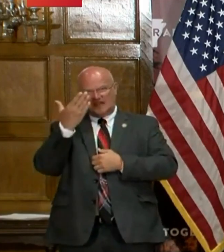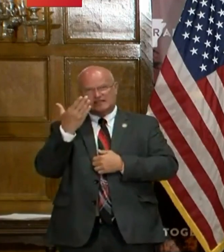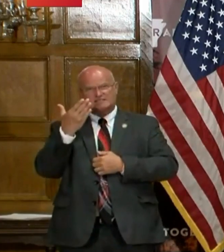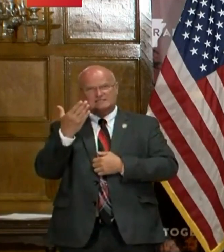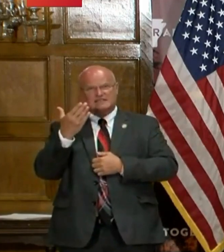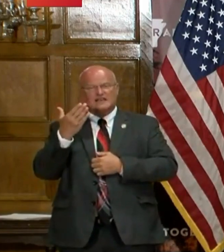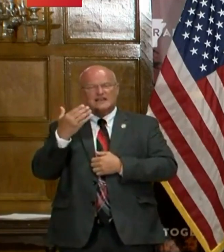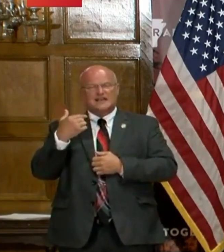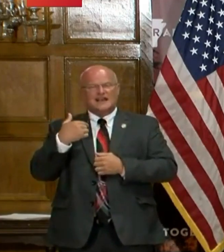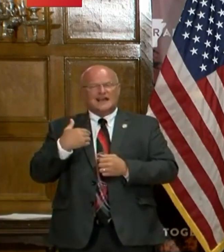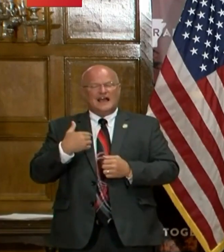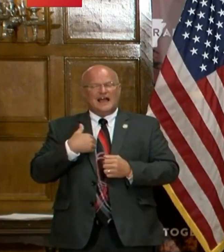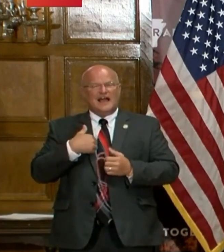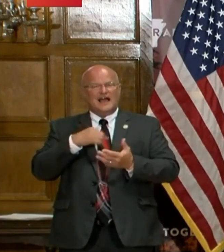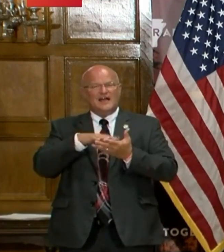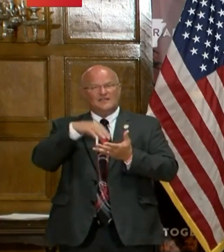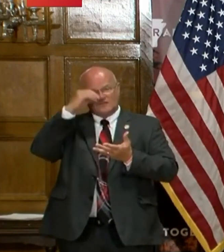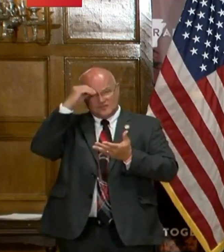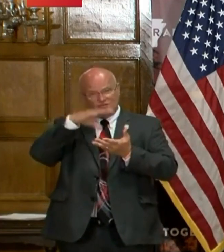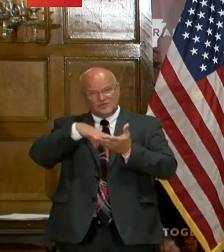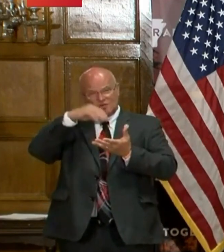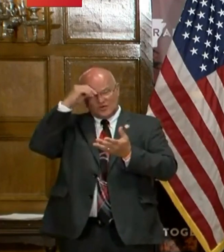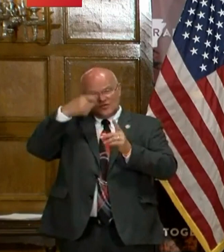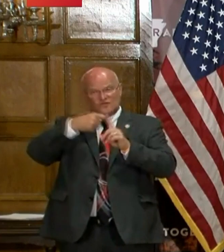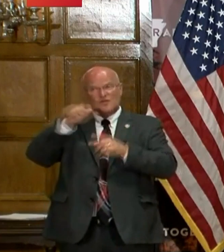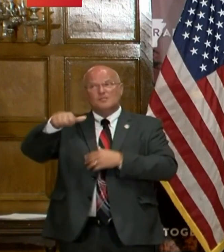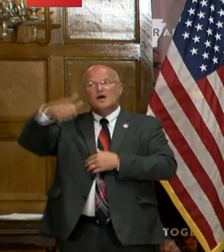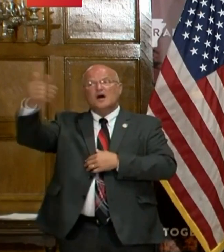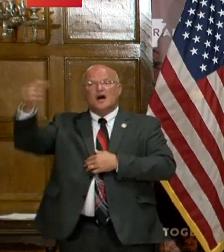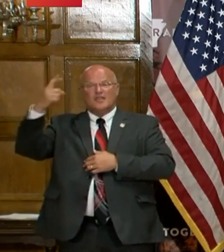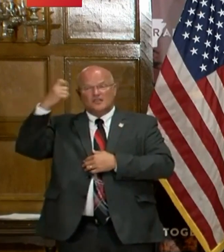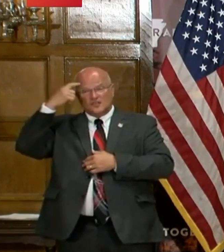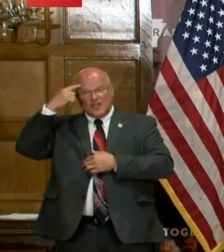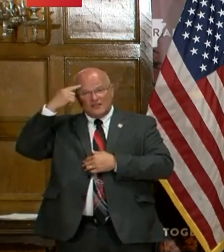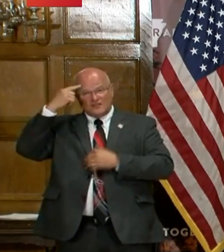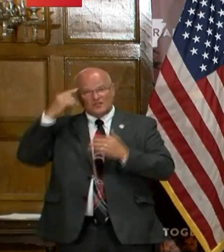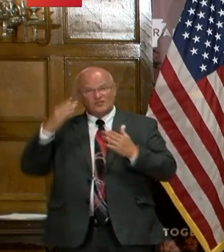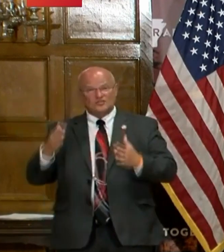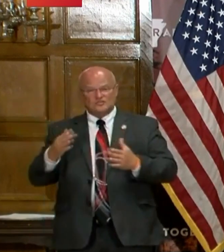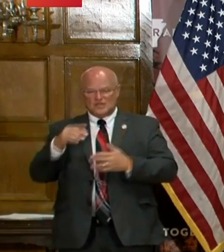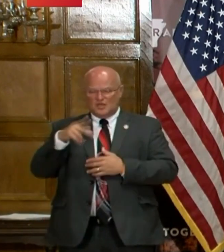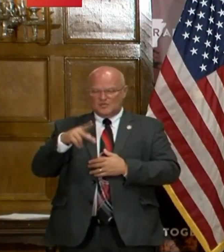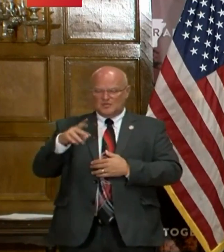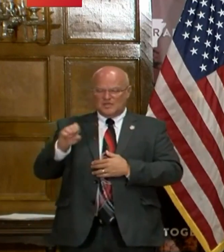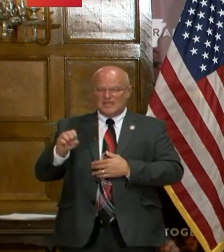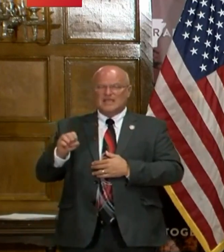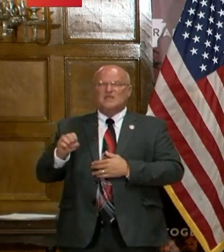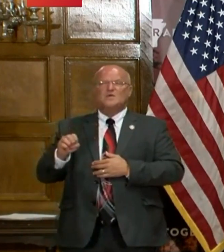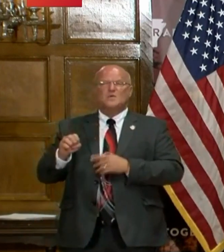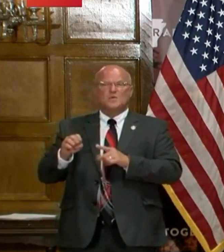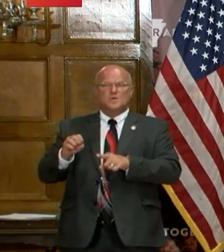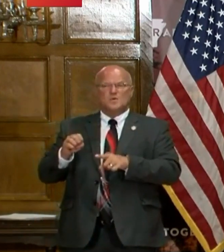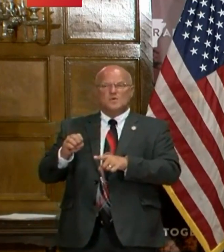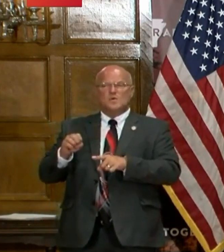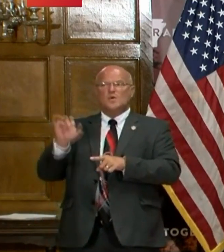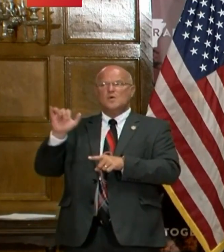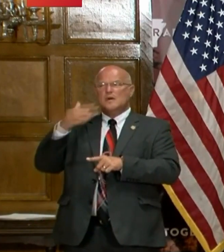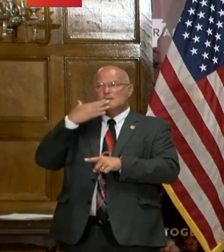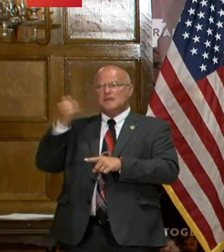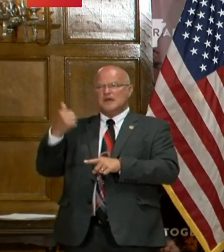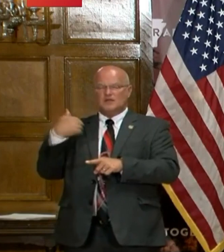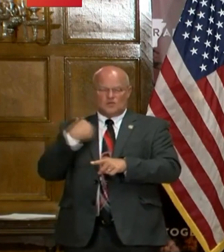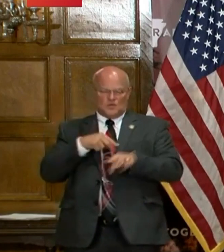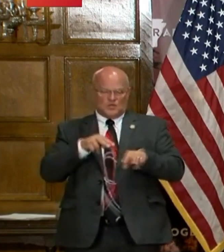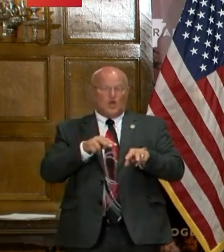face. You know, I've learned from my fellow governors some ideas on PPE as to how we might be able to do it better that we're looking at to